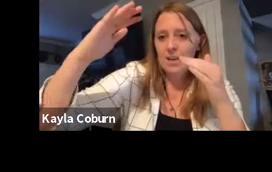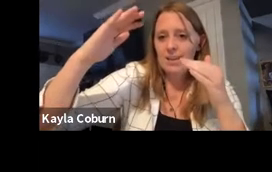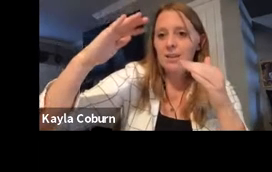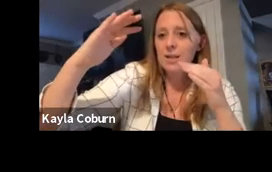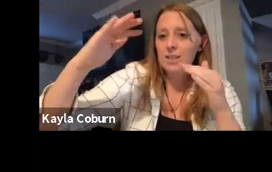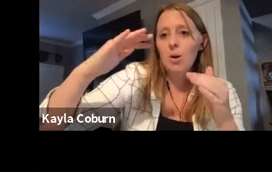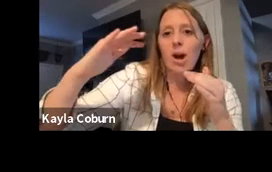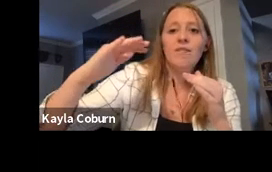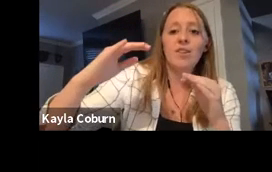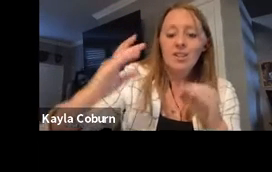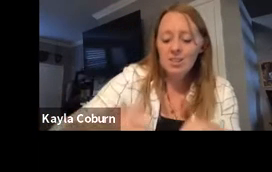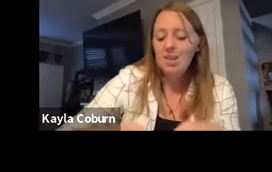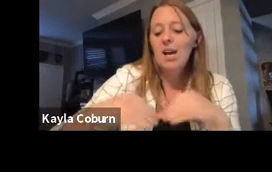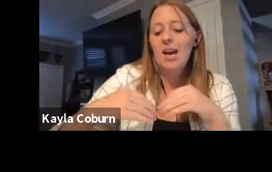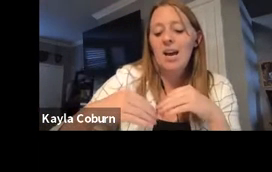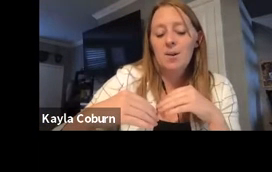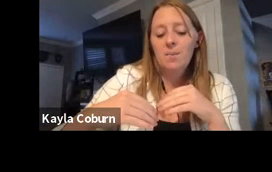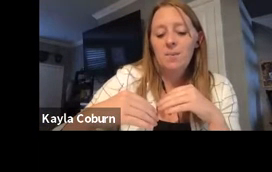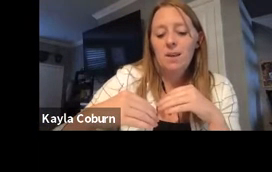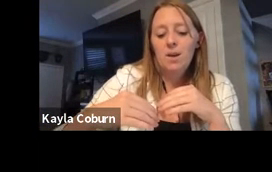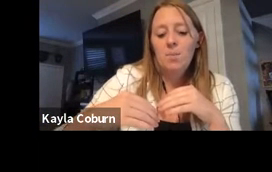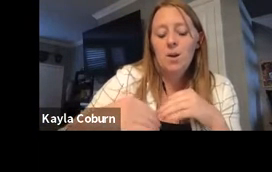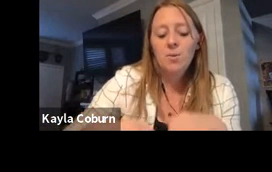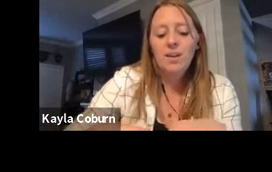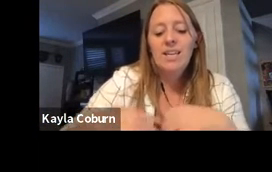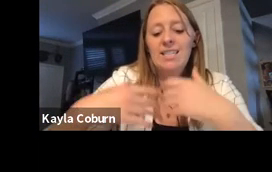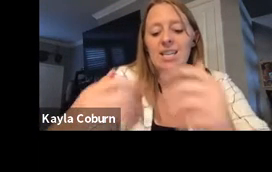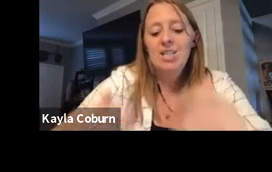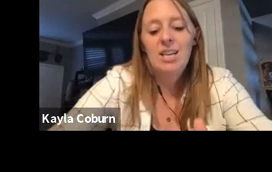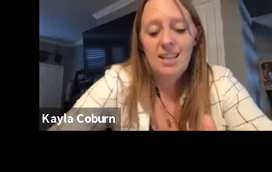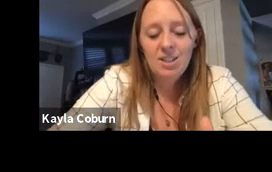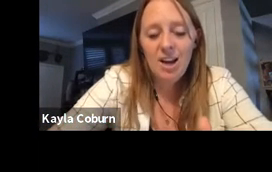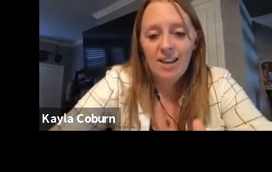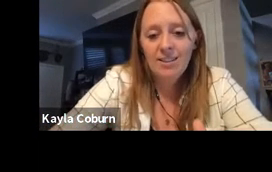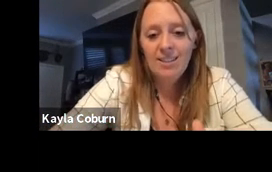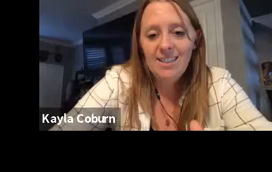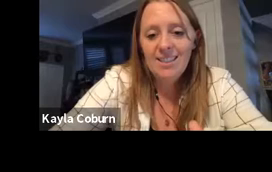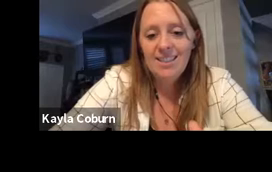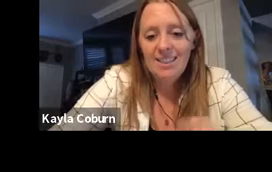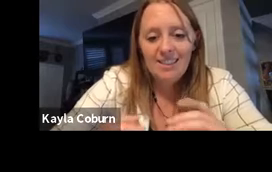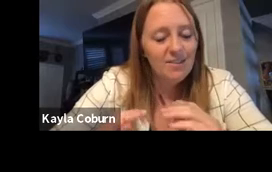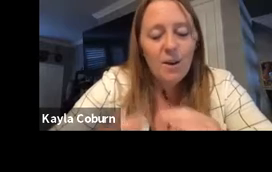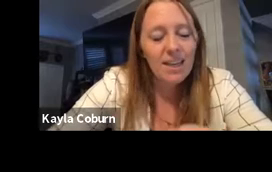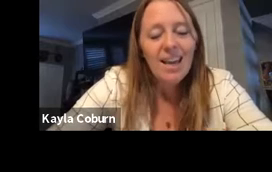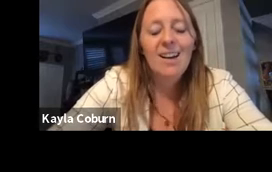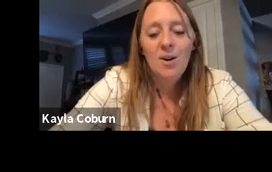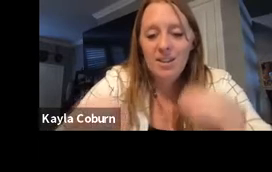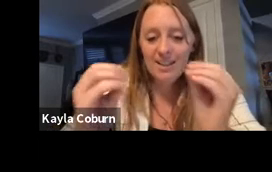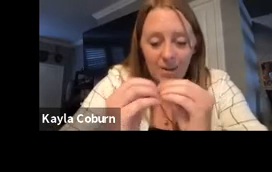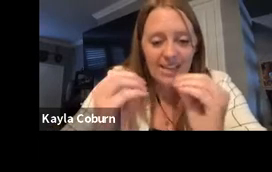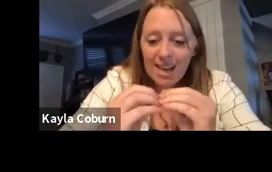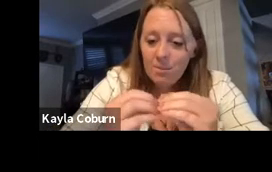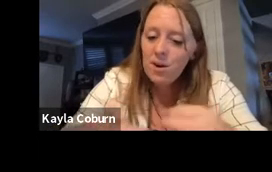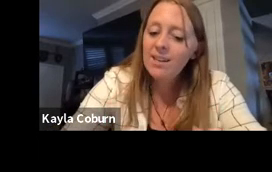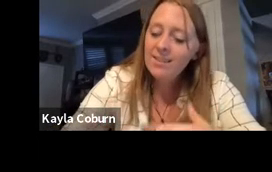it'll be a little bit slower at first, um, but you're really teaching the child from the get go that